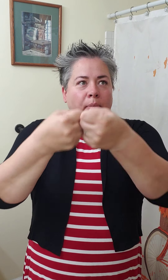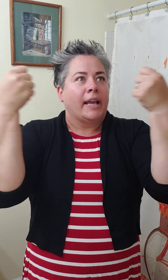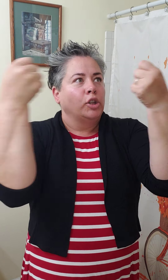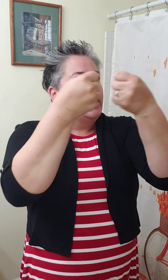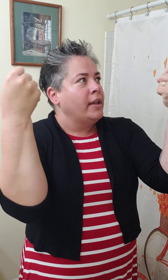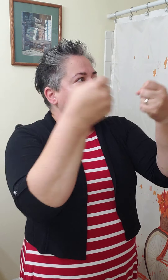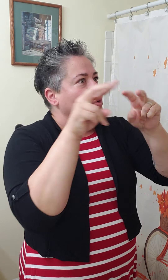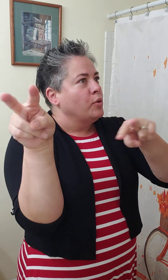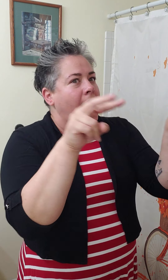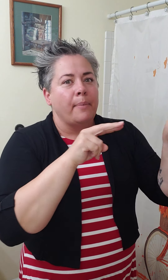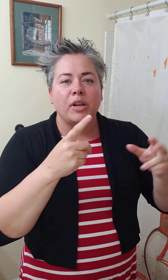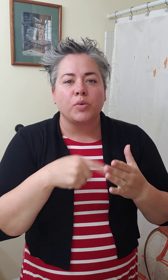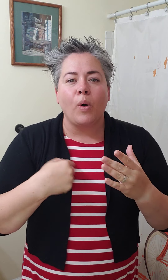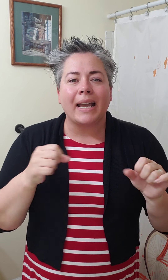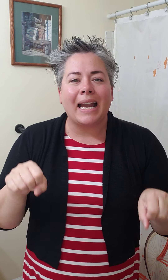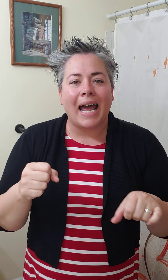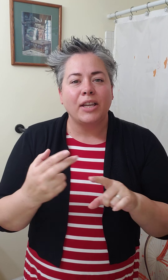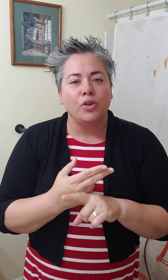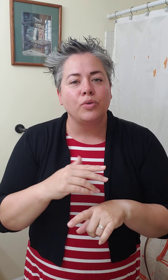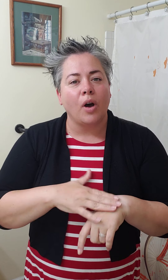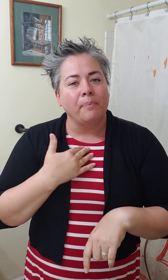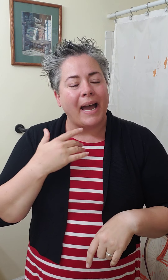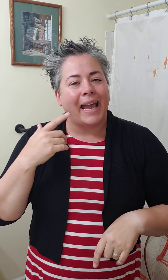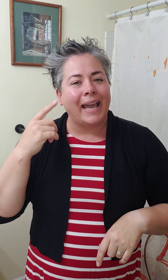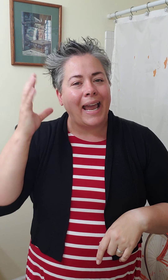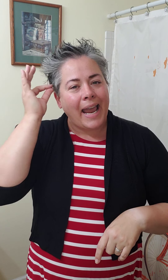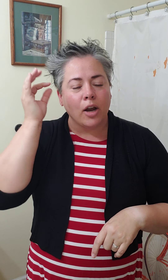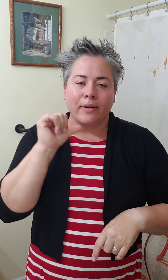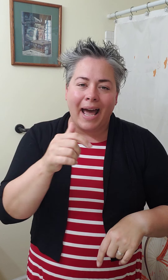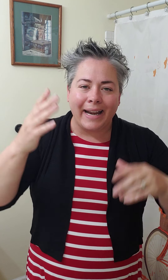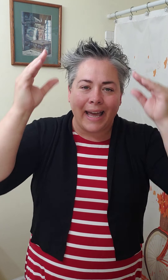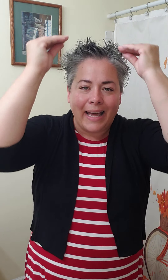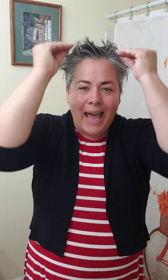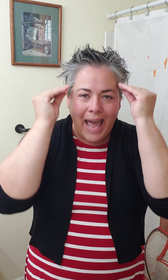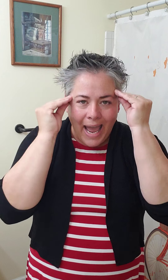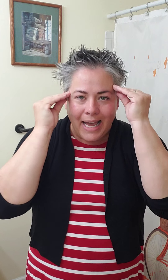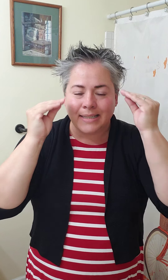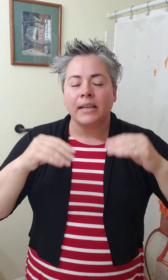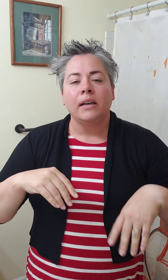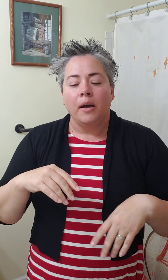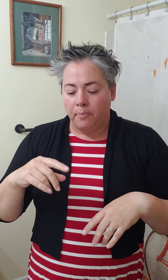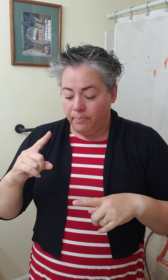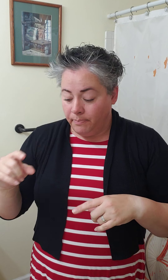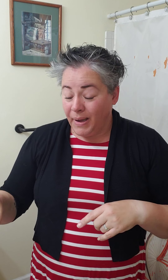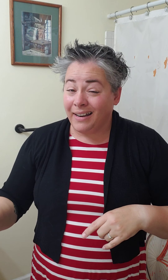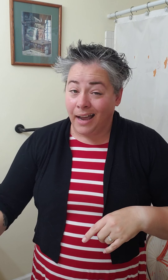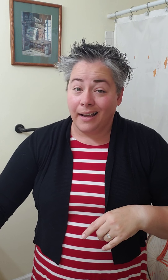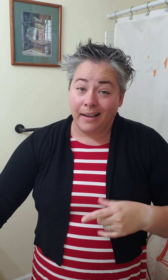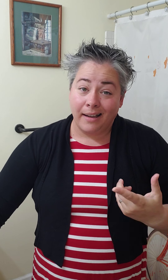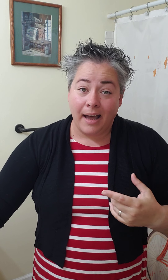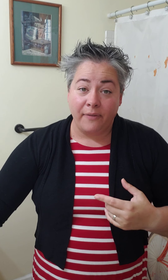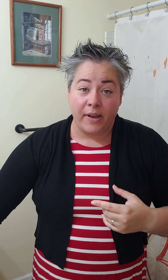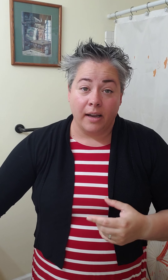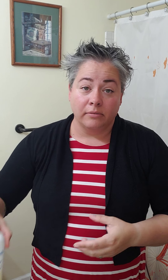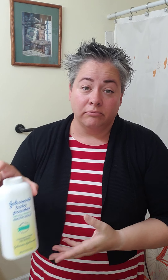like looking through cabinets, what can I use on my hair? Not a hat, but I found